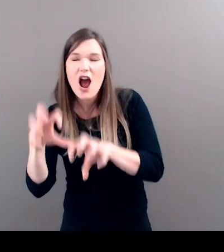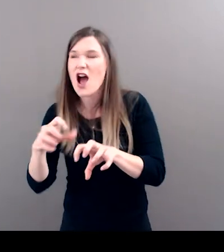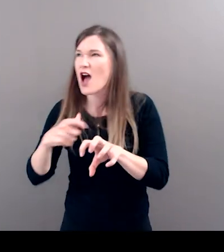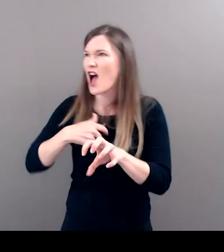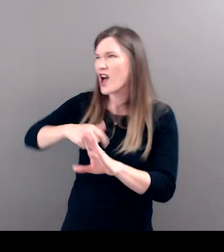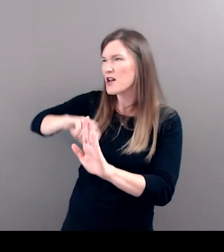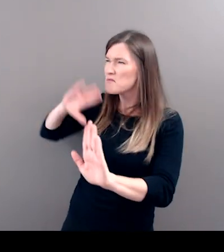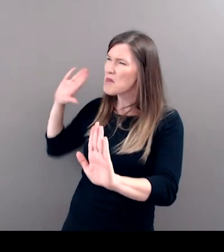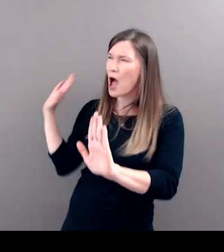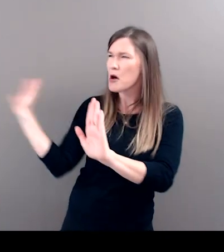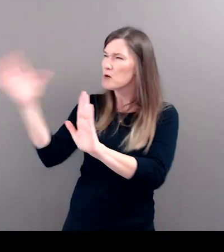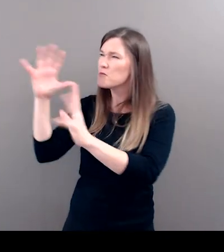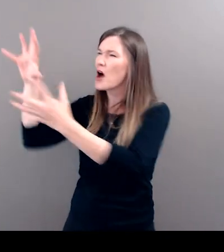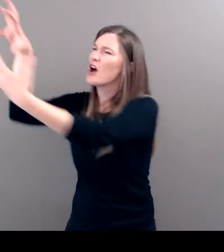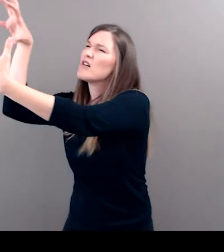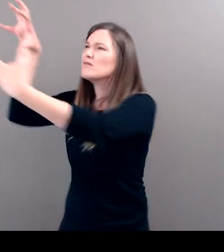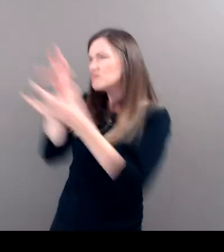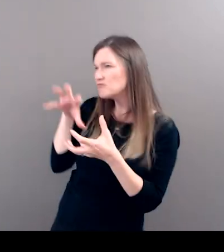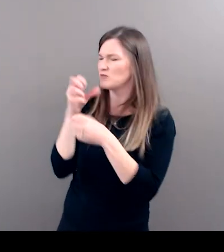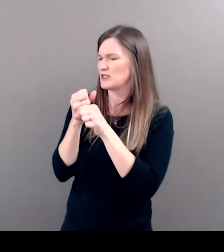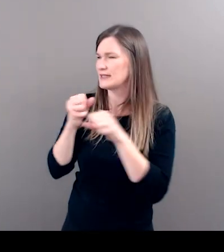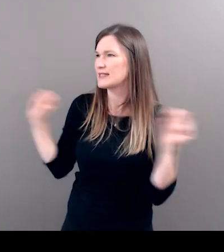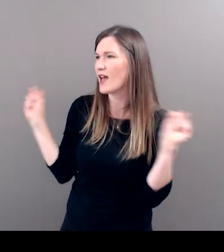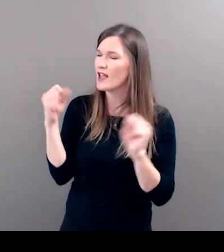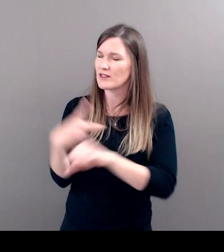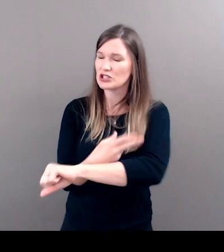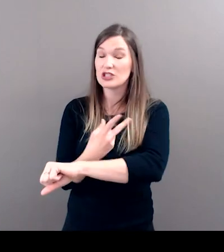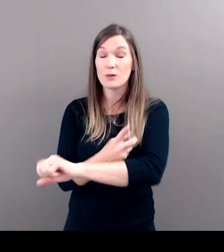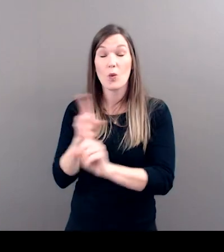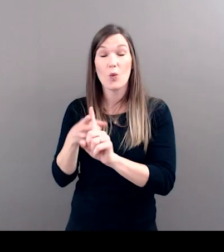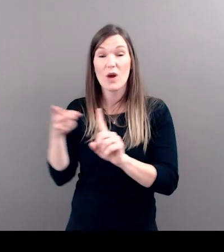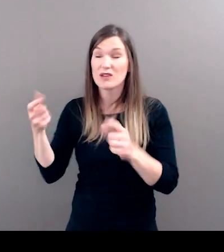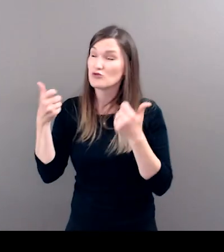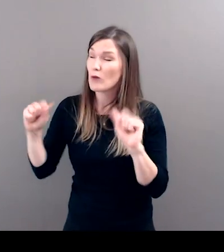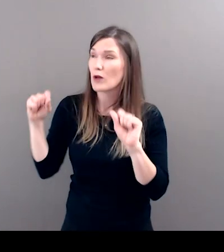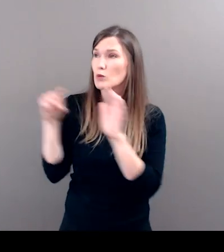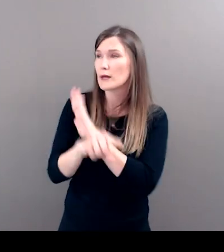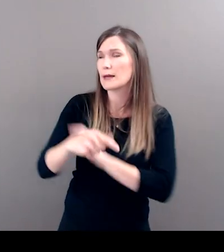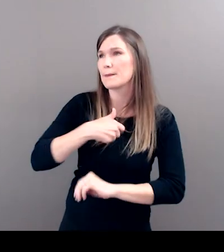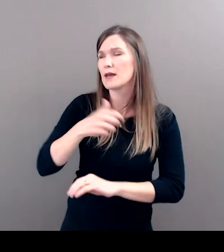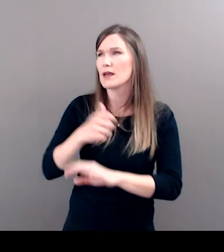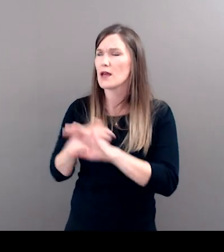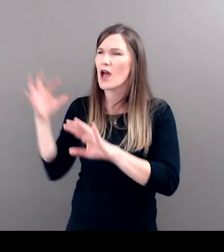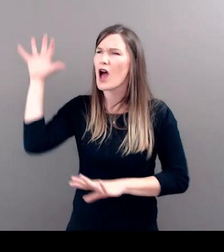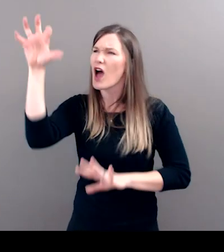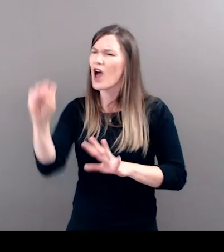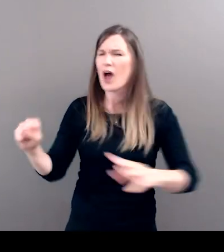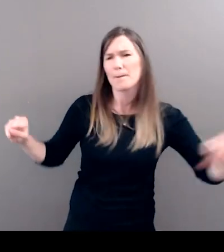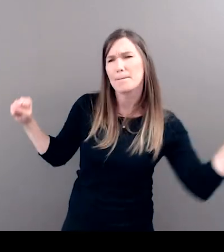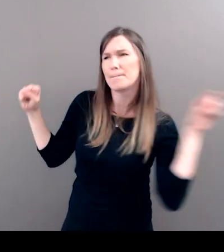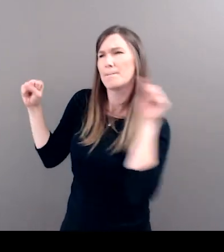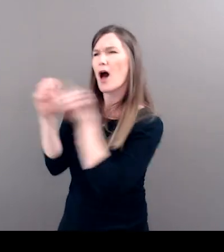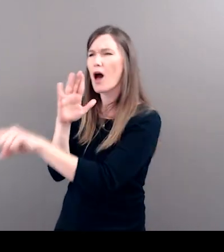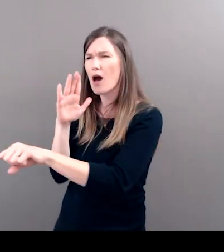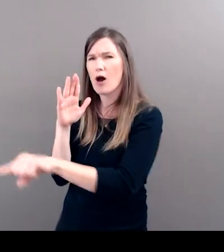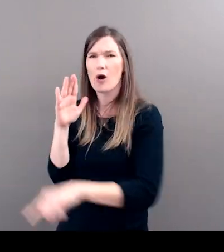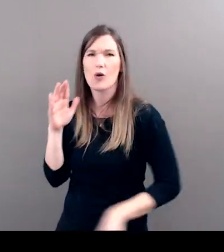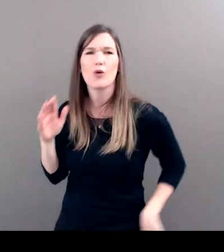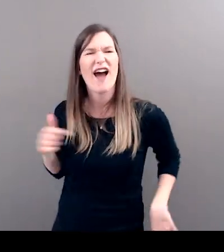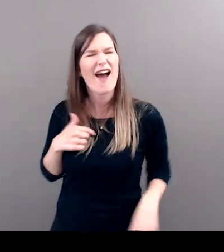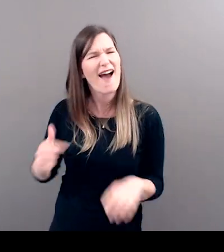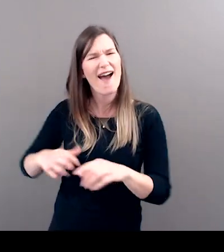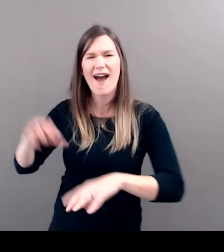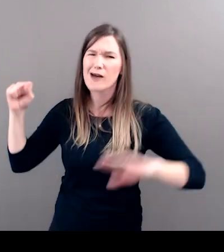and delivered the lamb out of its mouth. And when it arose against me, I caught it by its beard, struck it, and killed it. K-I-L-T. Here's what he said. Say used